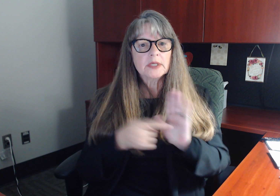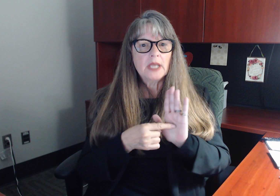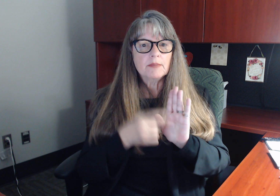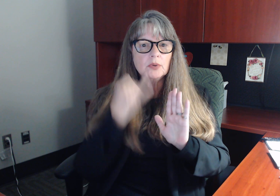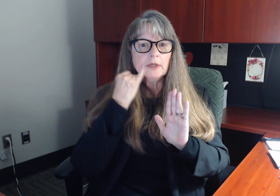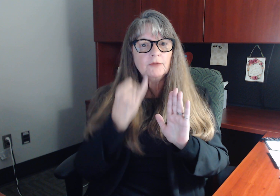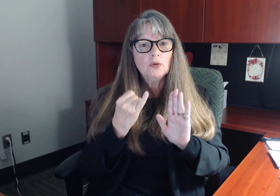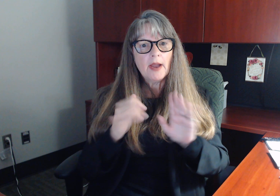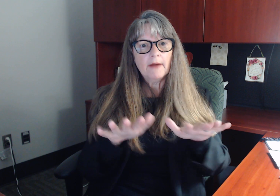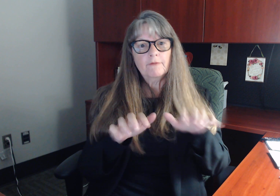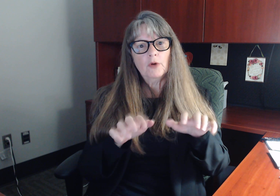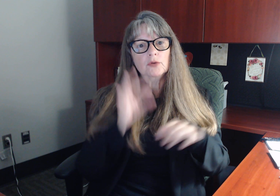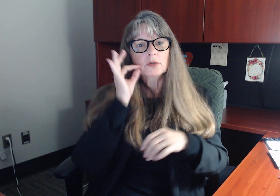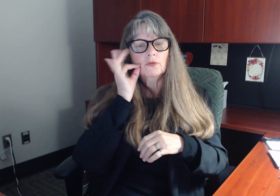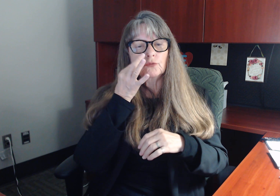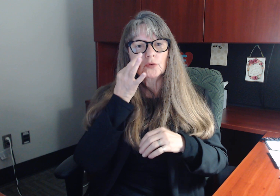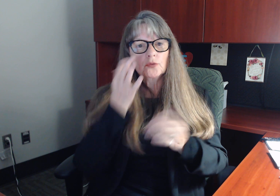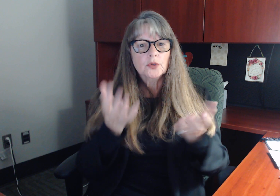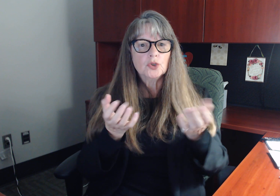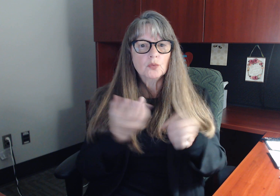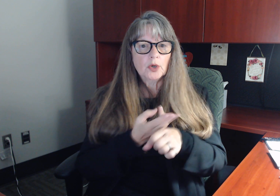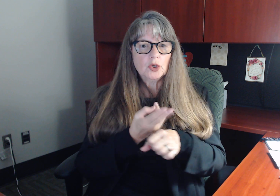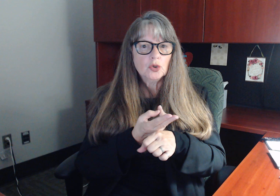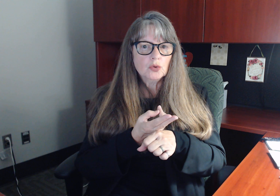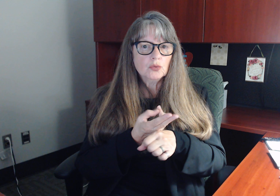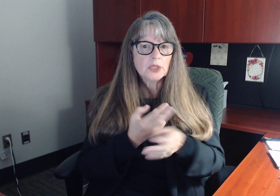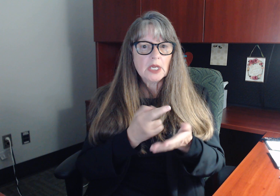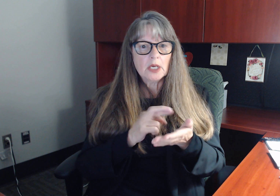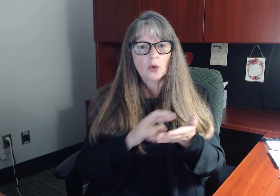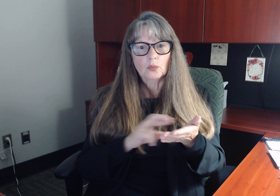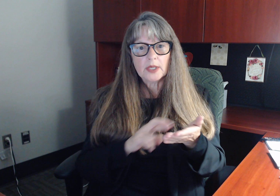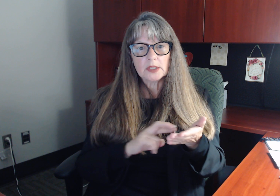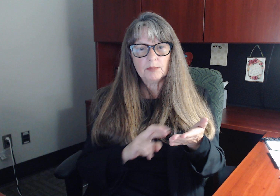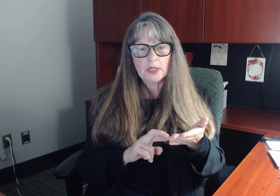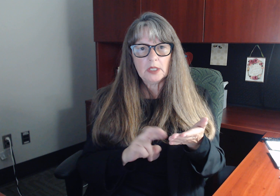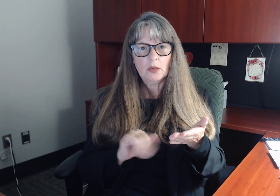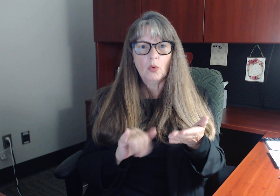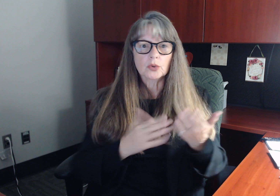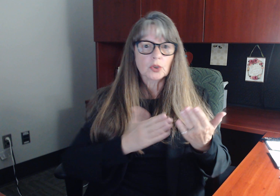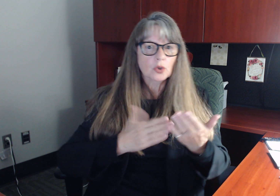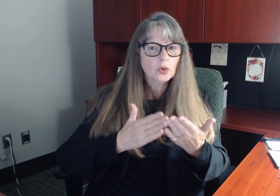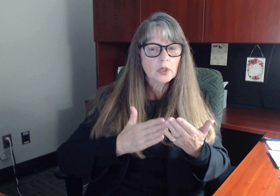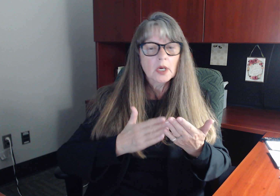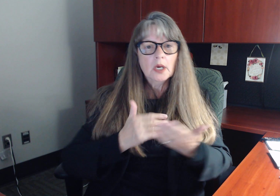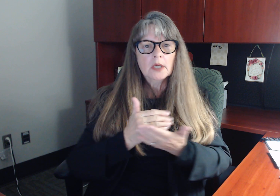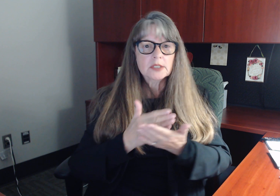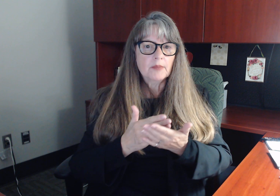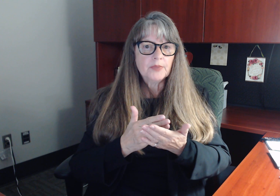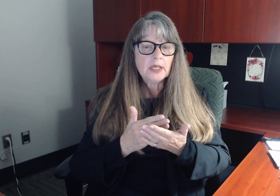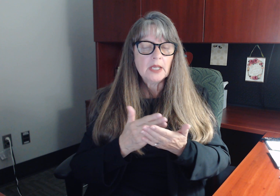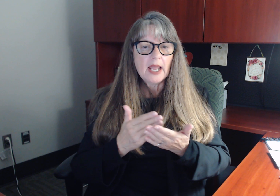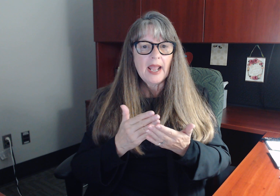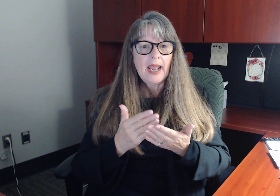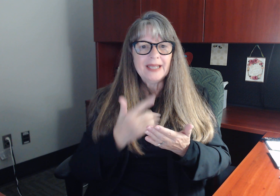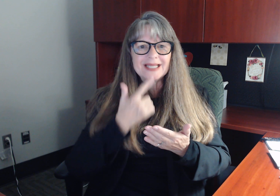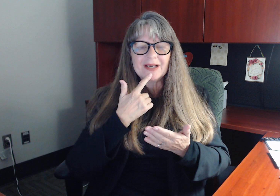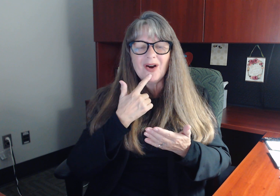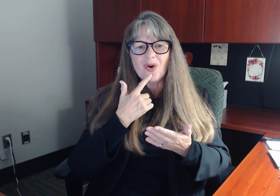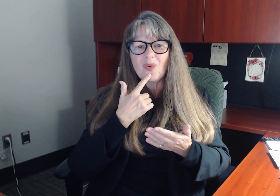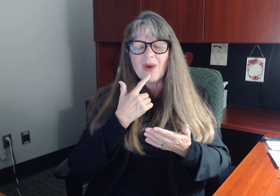example, if you have frozen fruit that you want to use in a recipe or to cook something, and it's like, oh, I don't